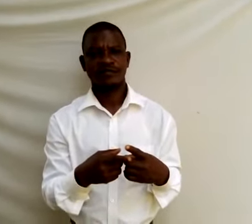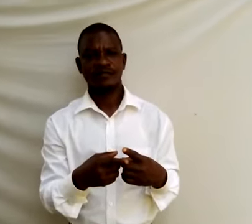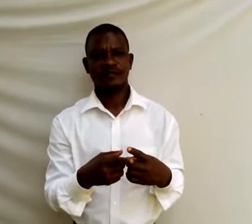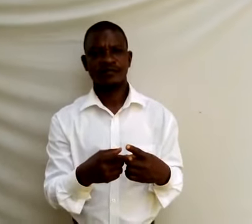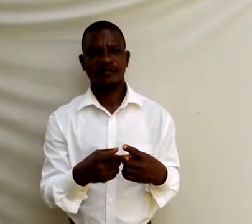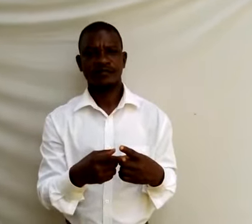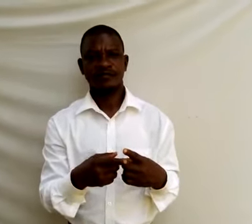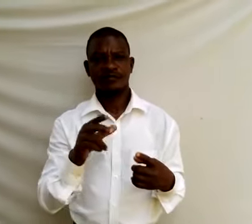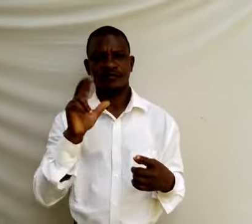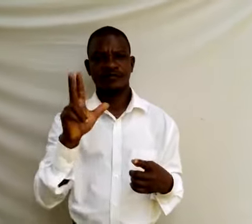3.